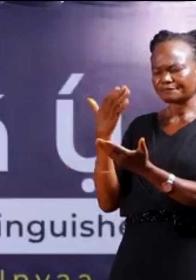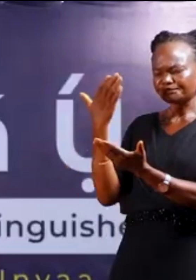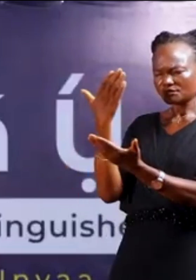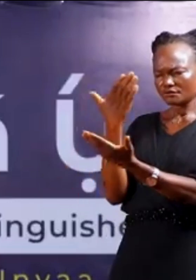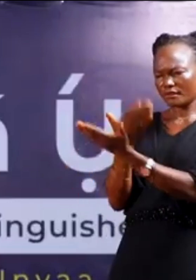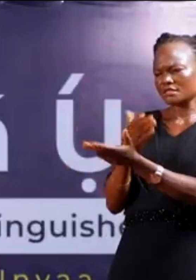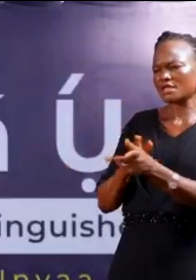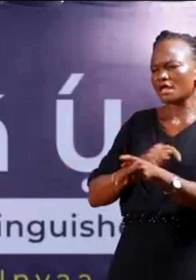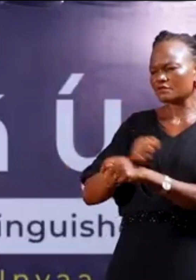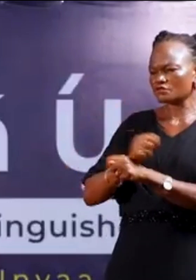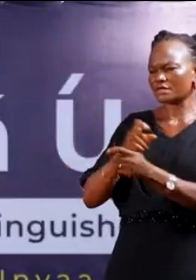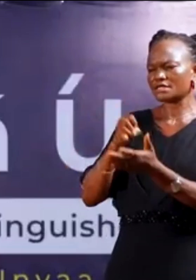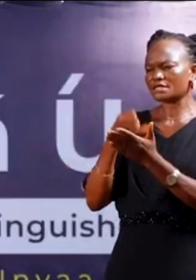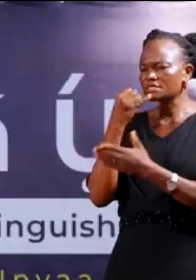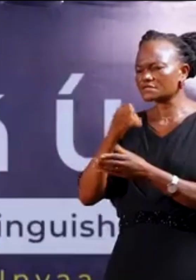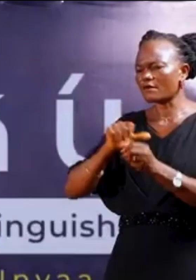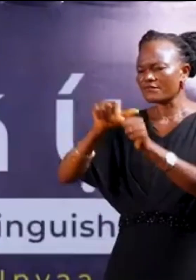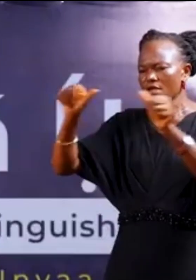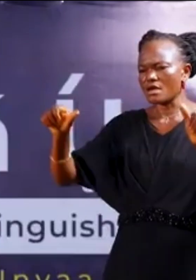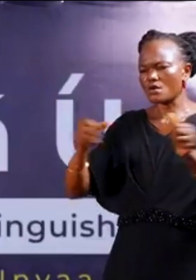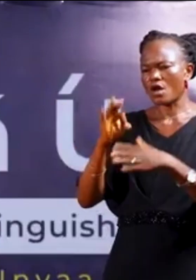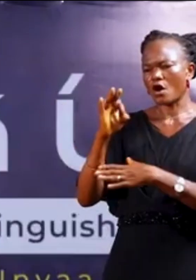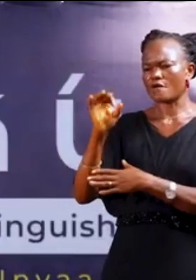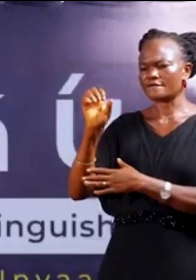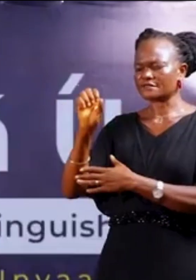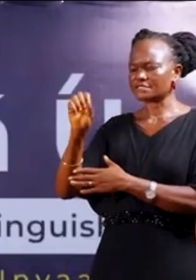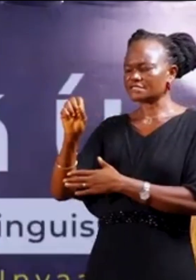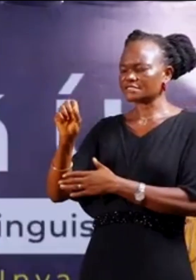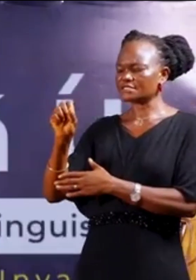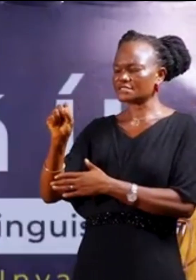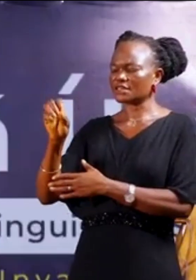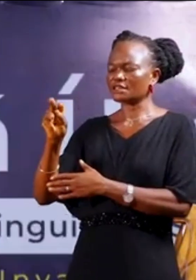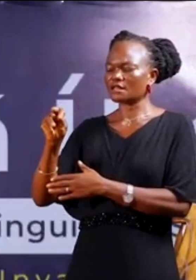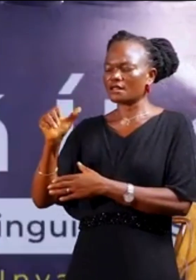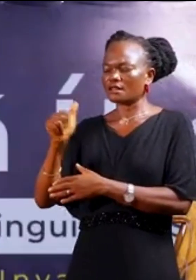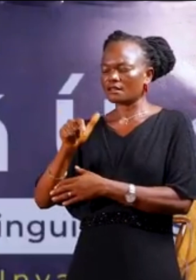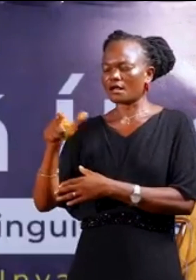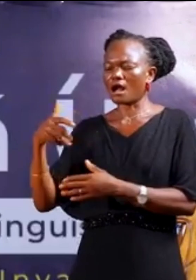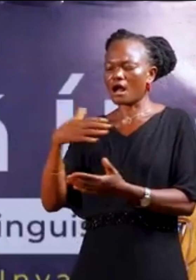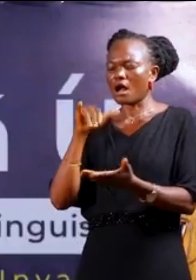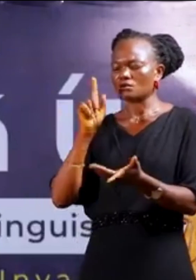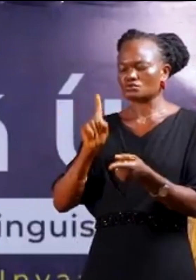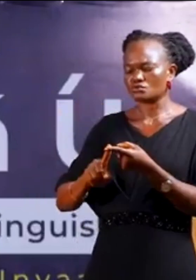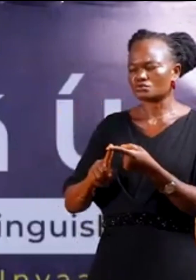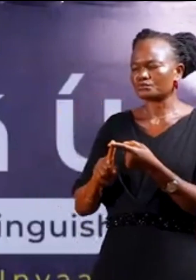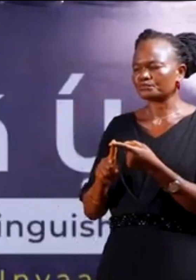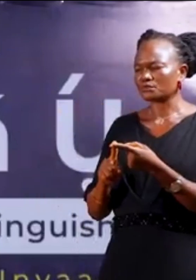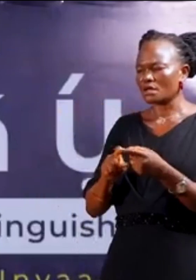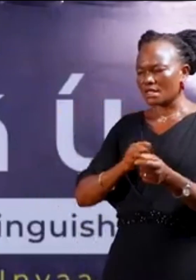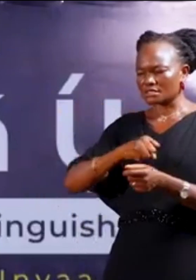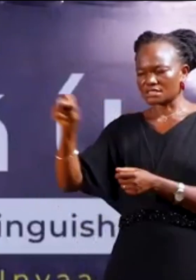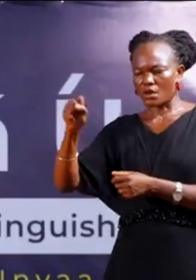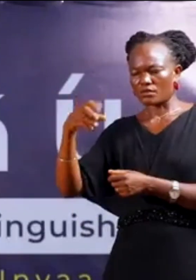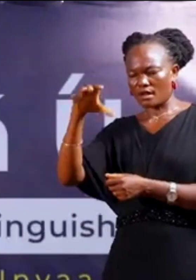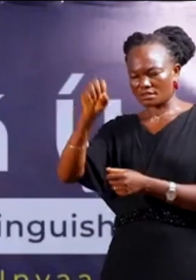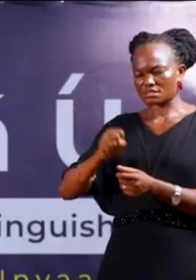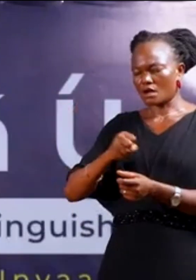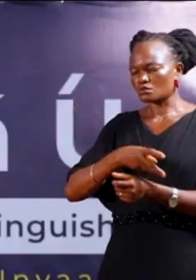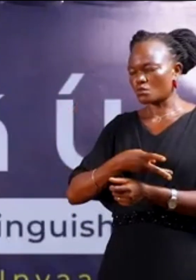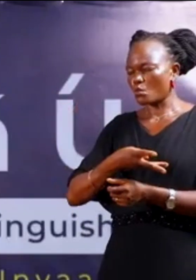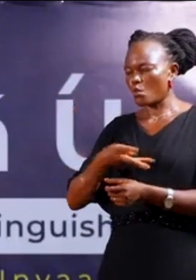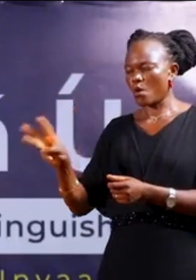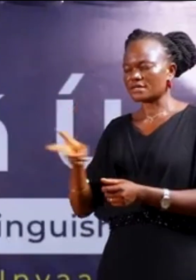is from the area of Senegal today to the coast of Angola, South and Southwest